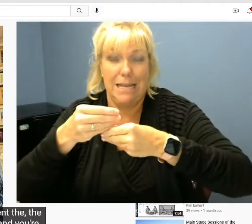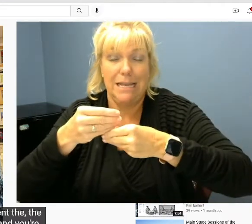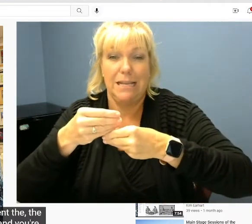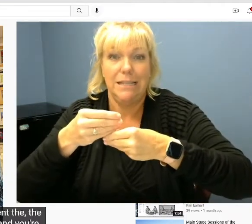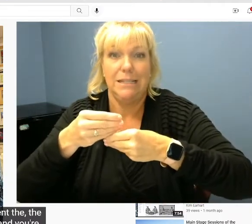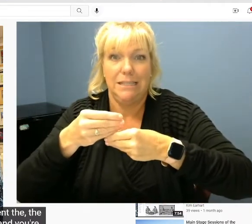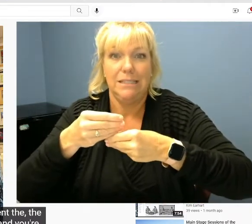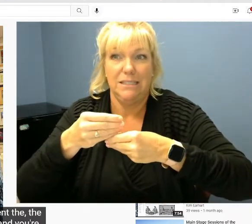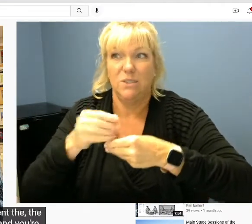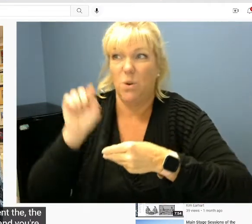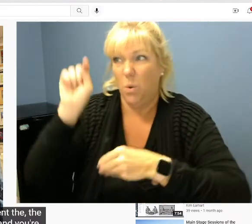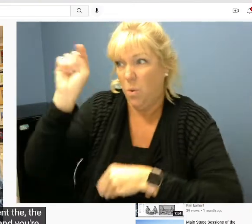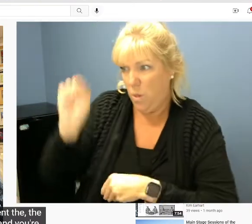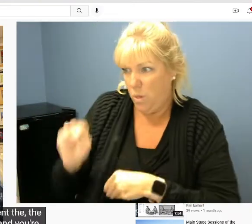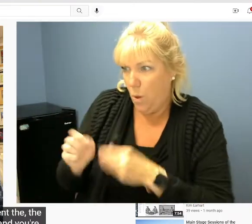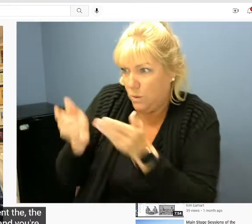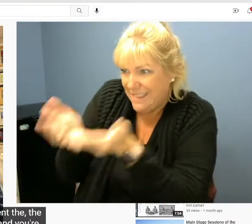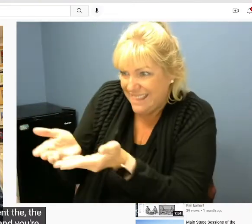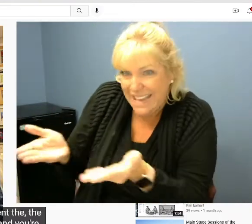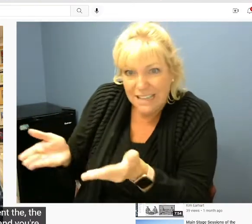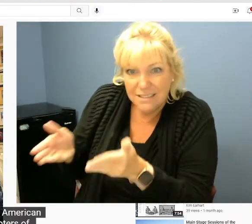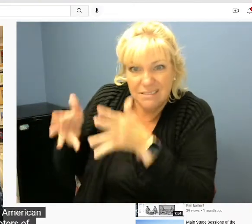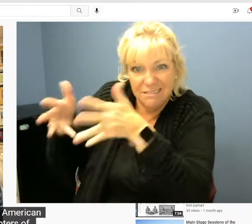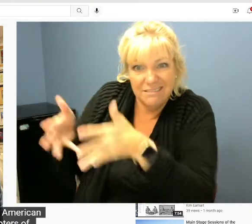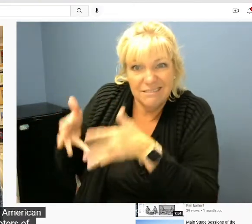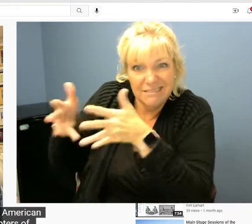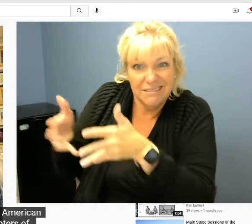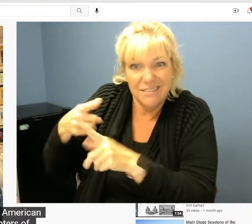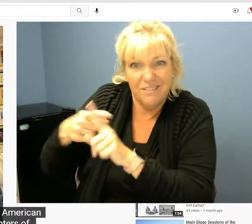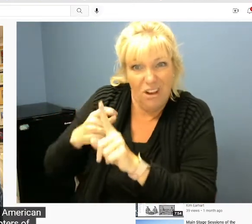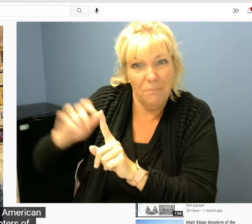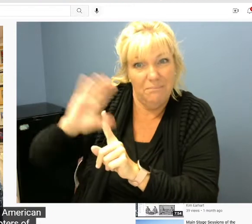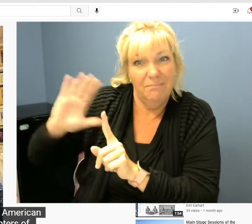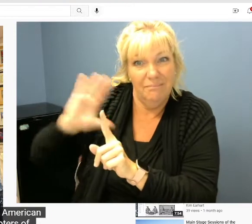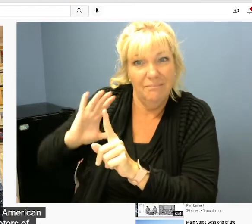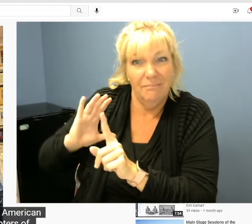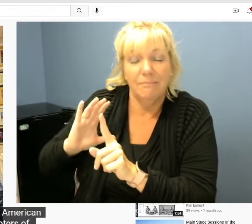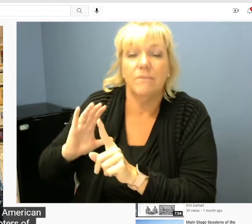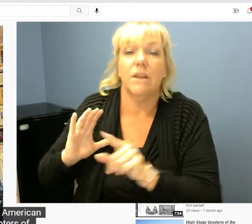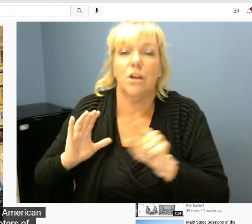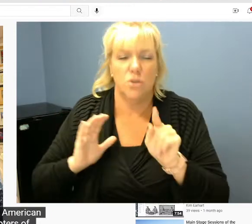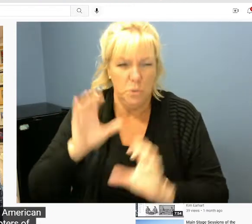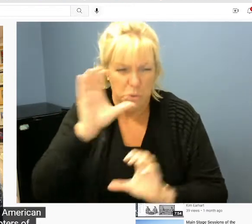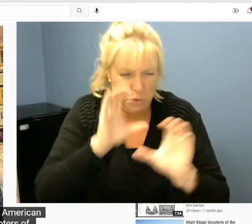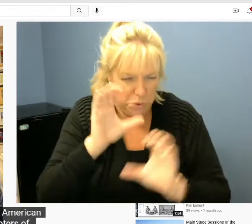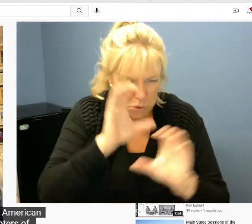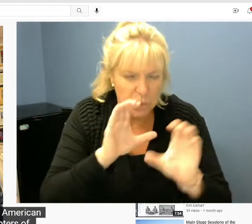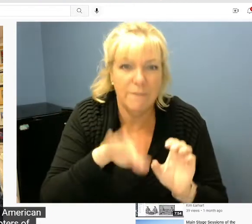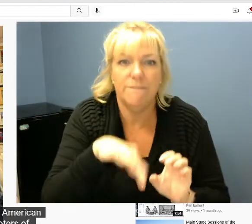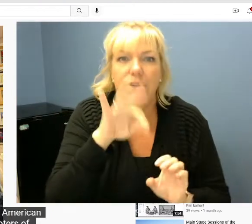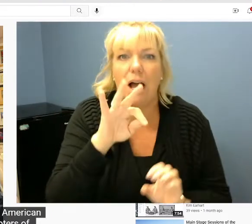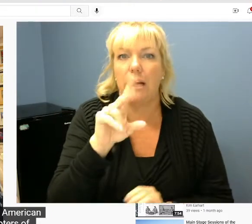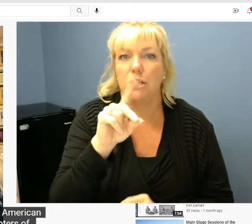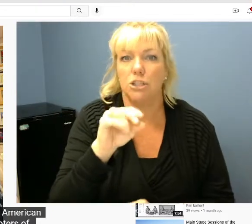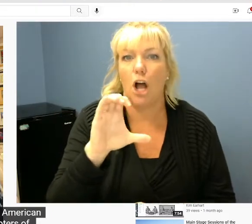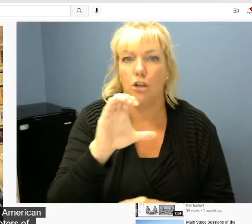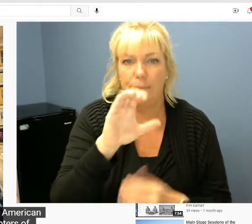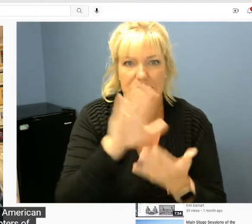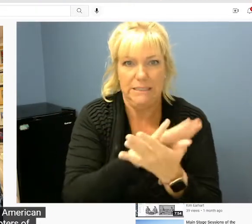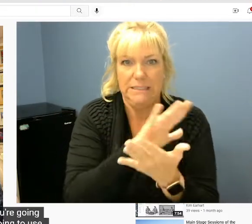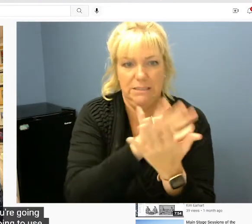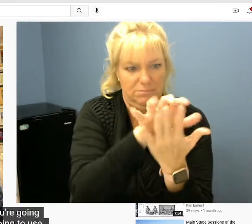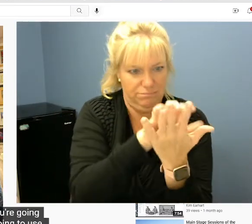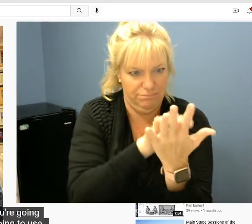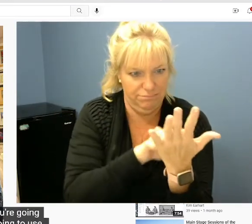actual artifacts with primary sources, and you're going to find those primary sources in American Yawp. You will use the first 5